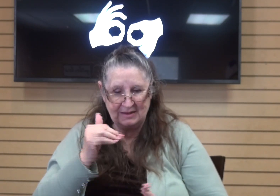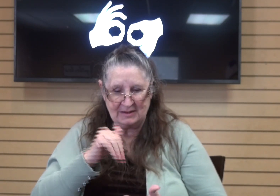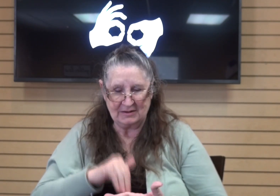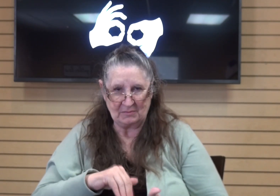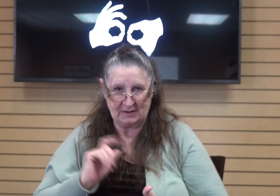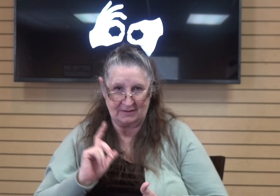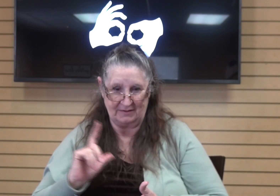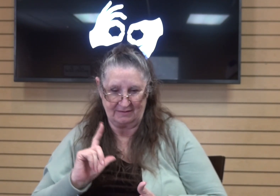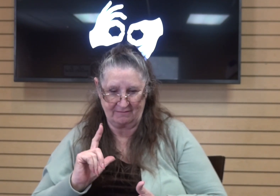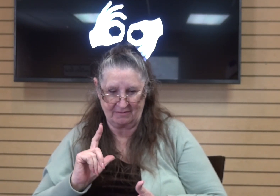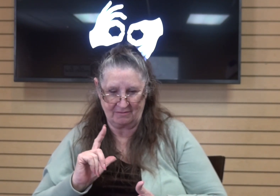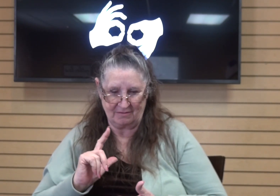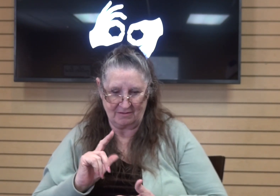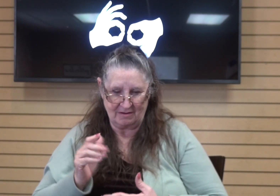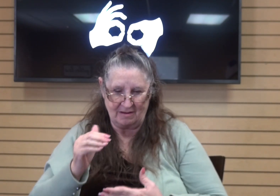in the midst of all that darkness,